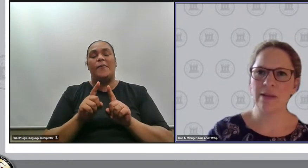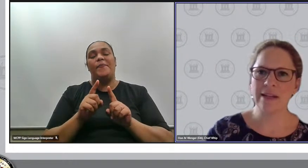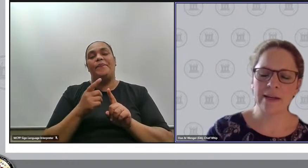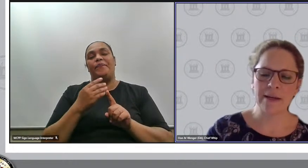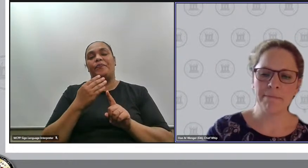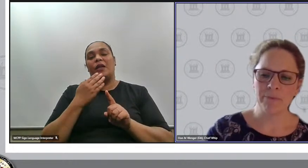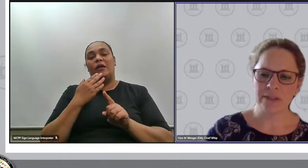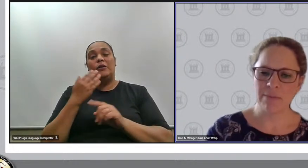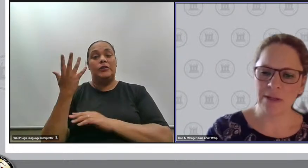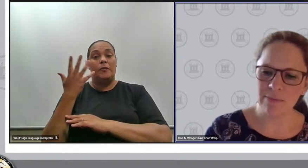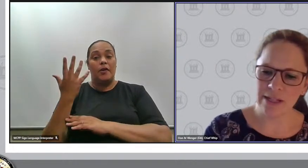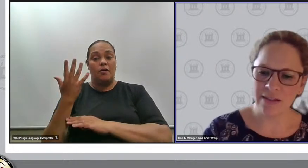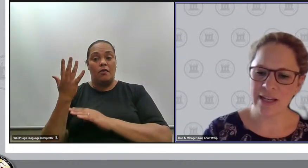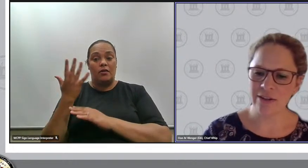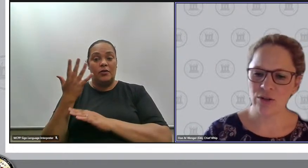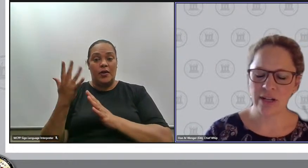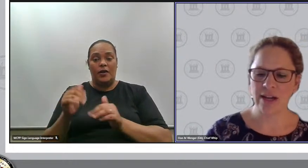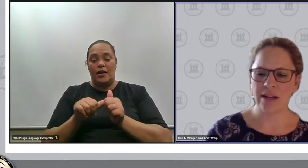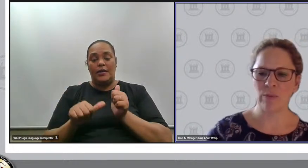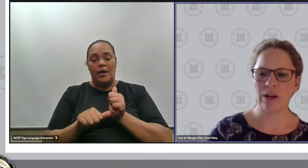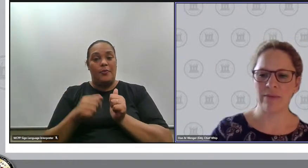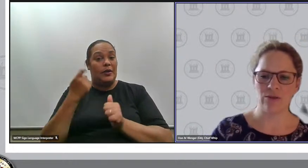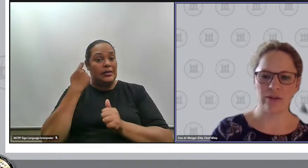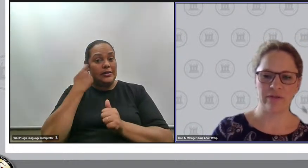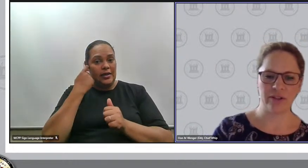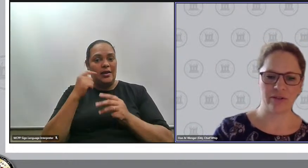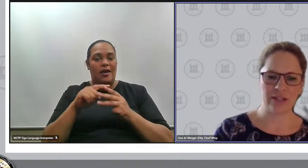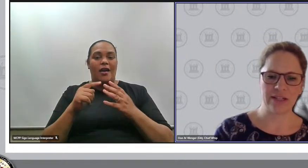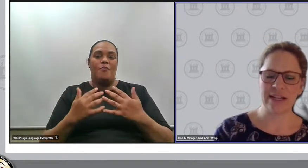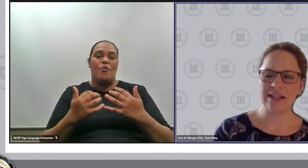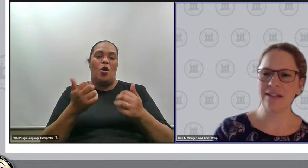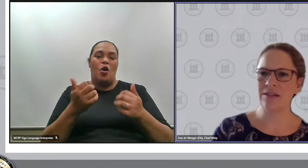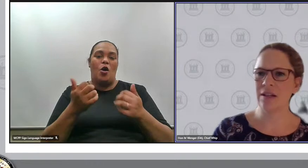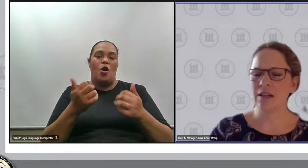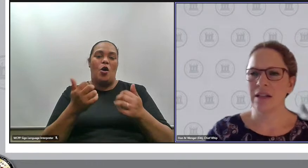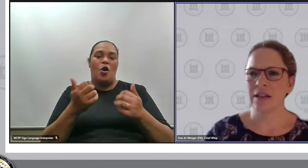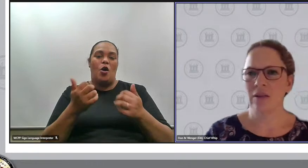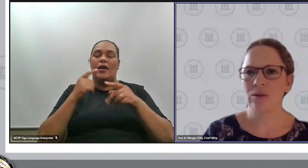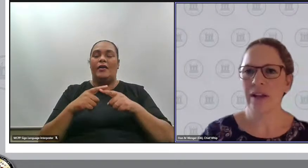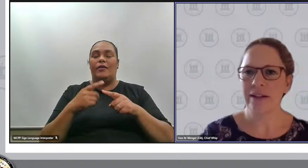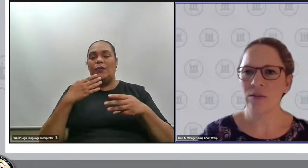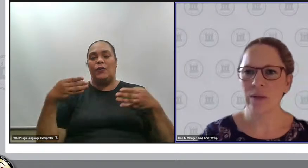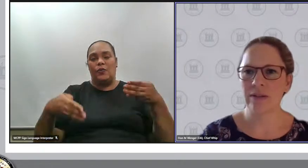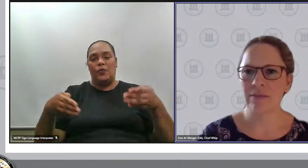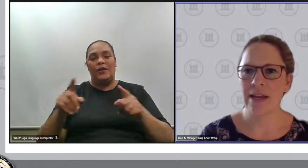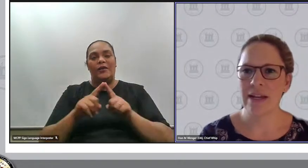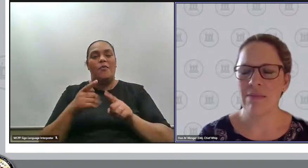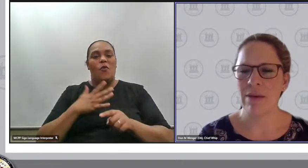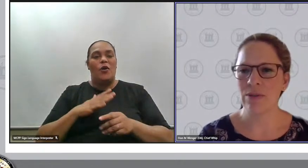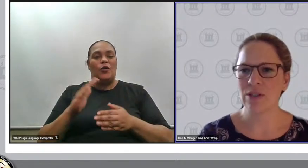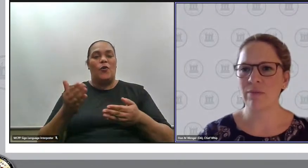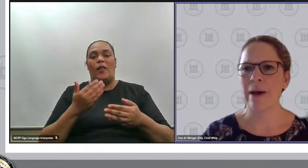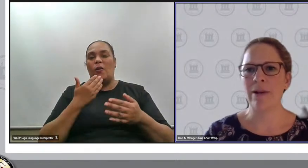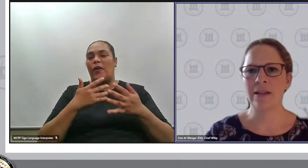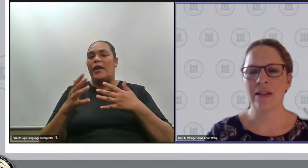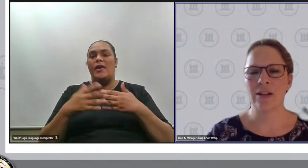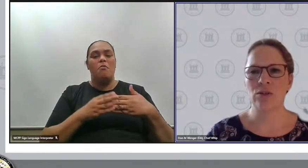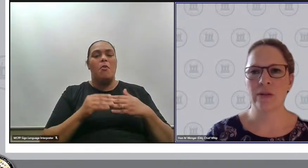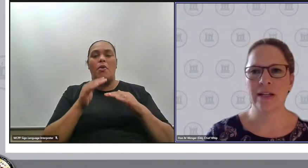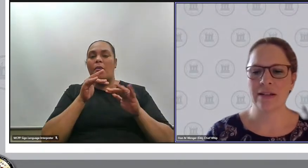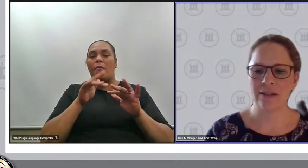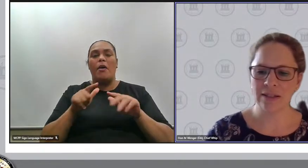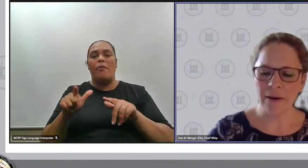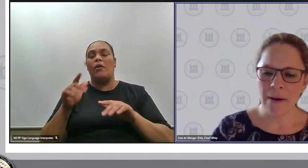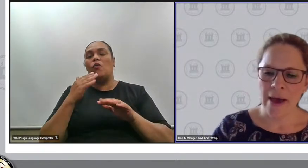Speaker, Deputy Speaker, the Secretary, and Parliamentary officials in attendance. We'd also like to welcome any members of the public that